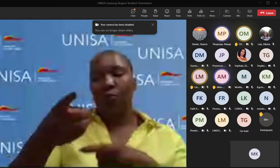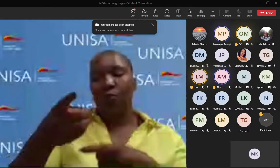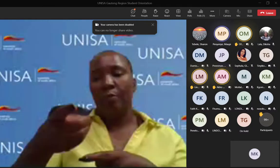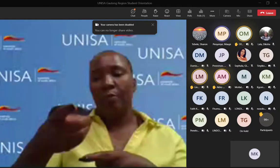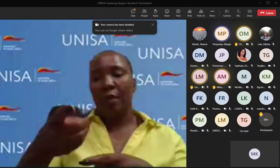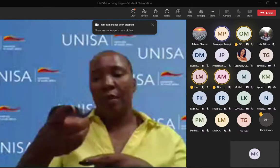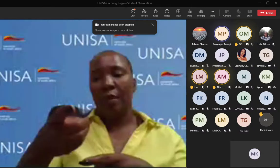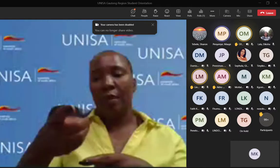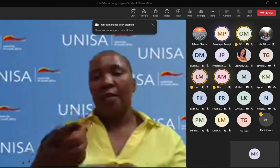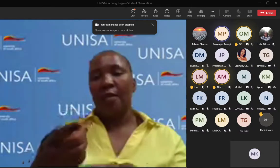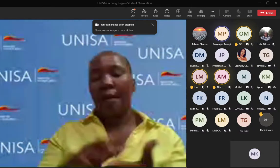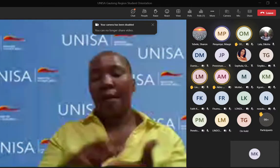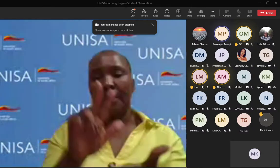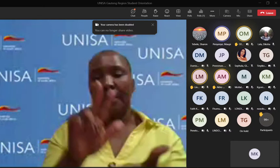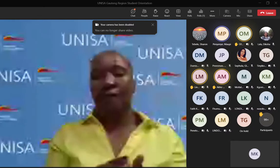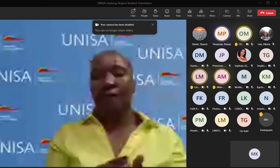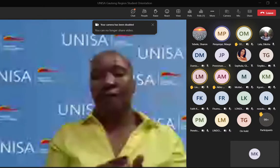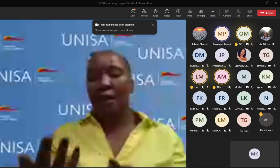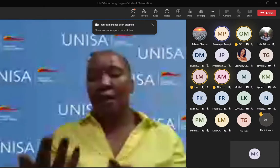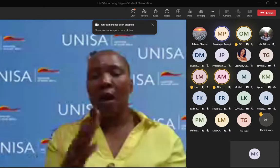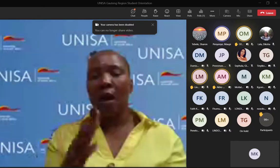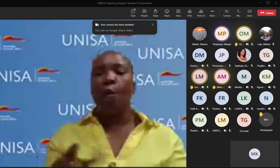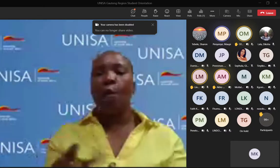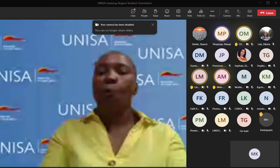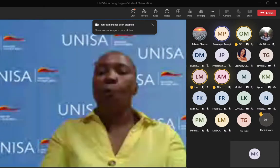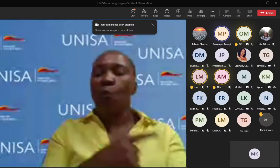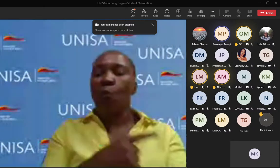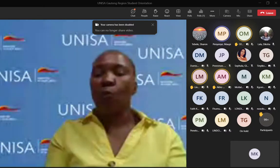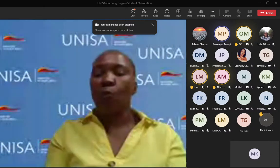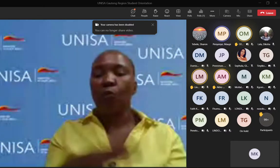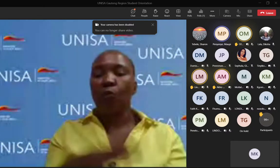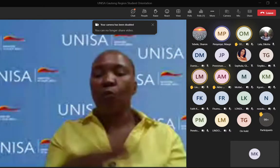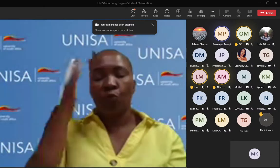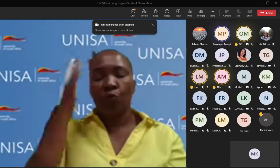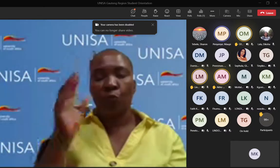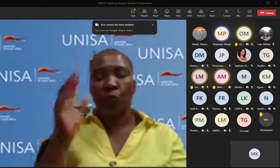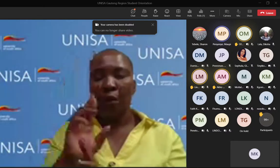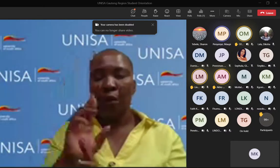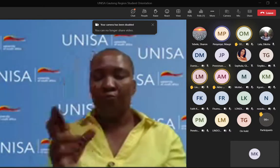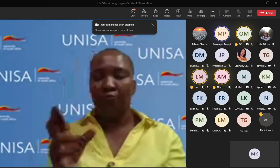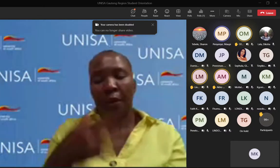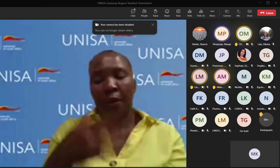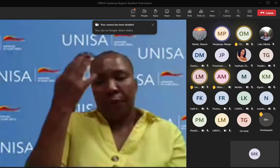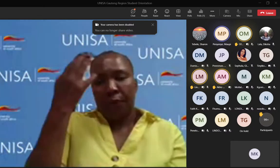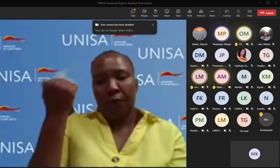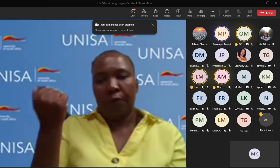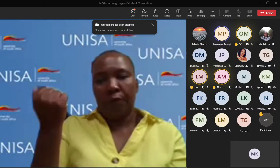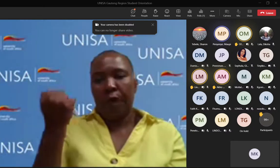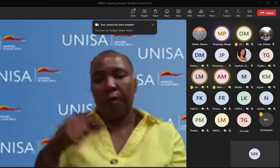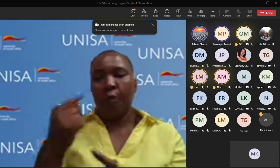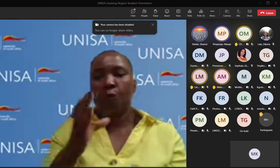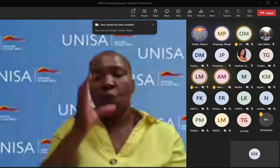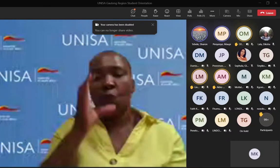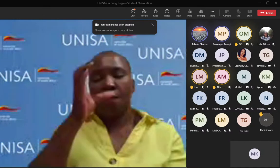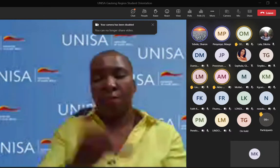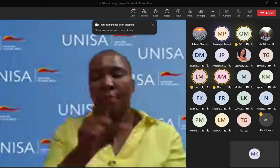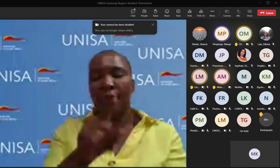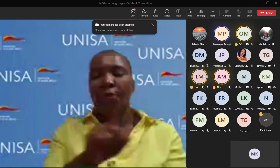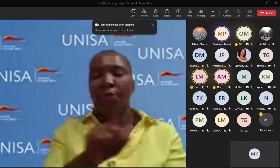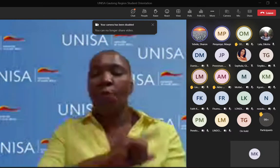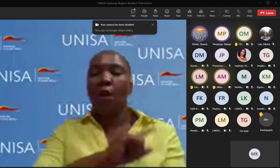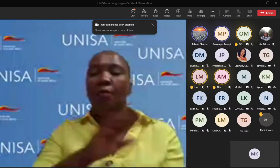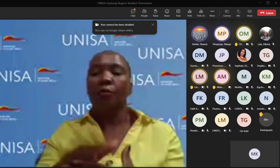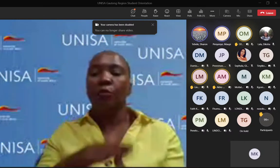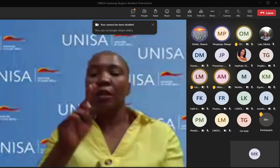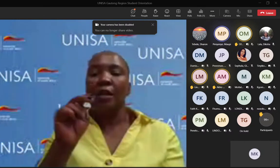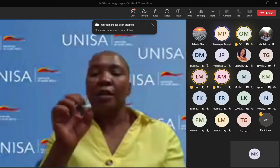to how long it will take still for you to know the outcome of that application unfortunately I cannot call them that one because nefs is